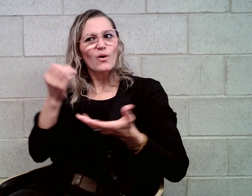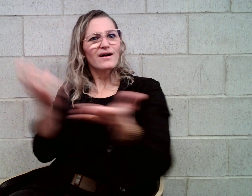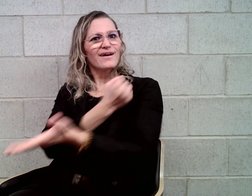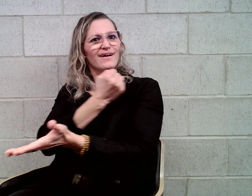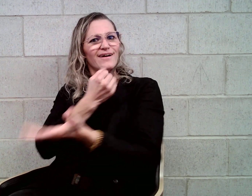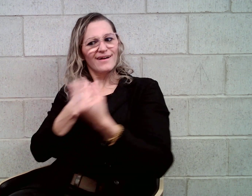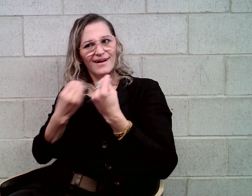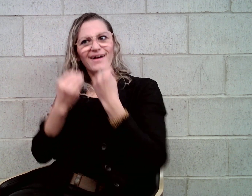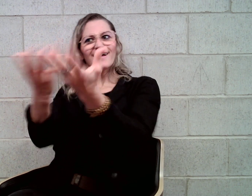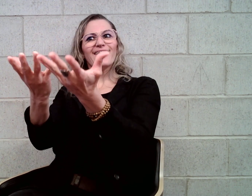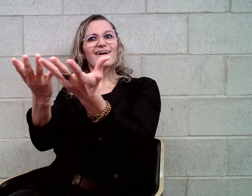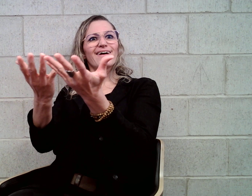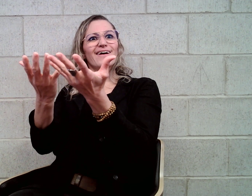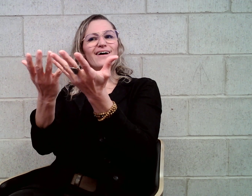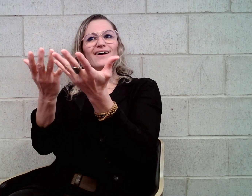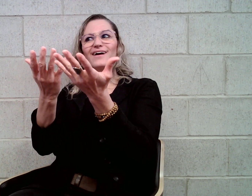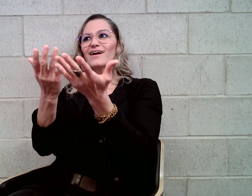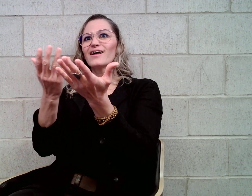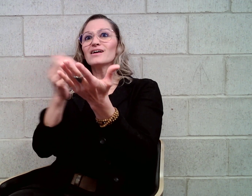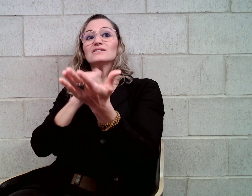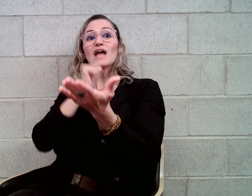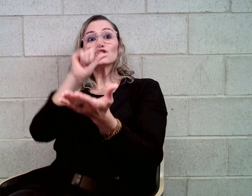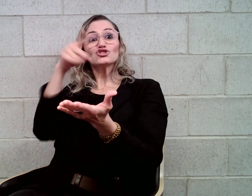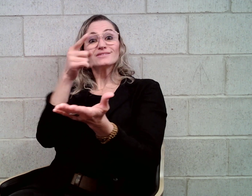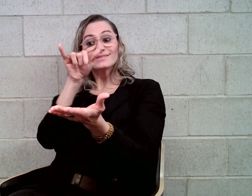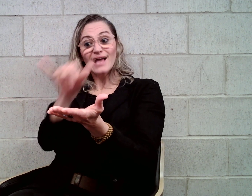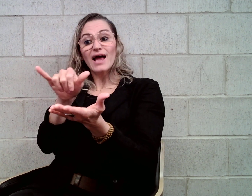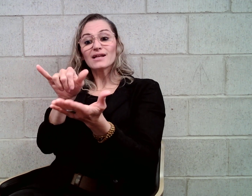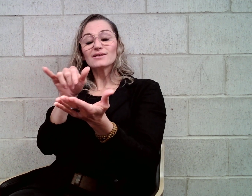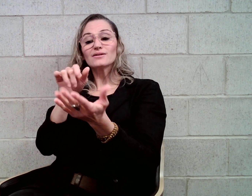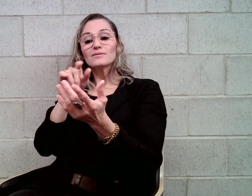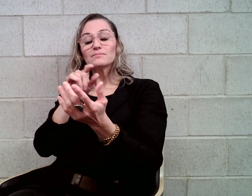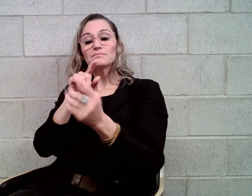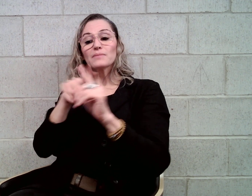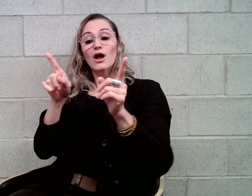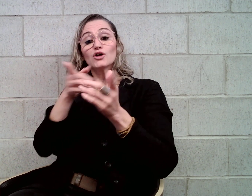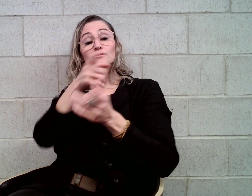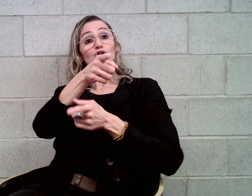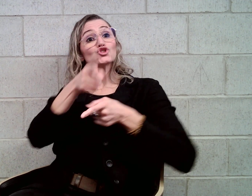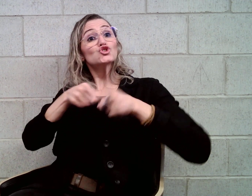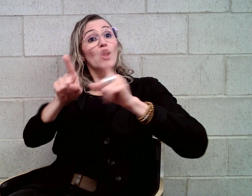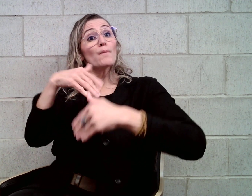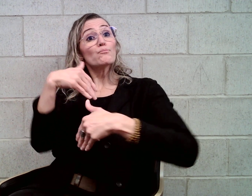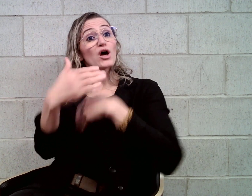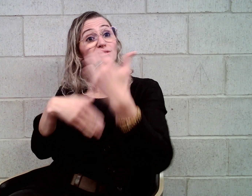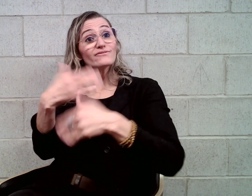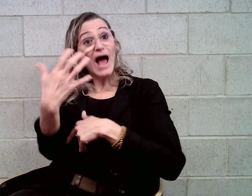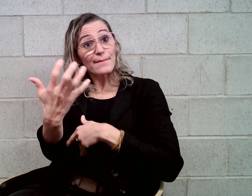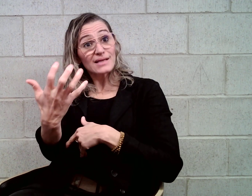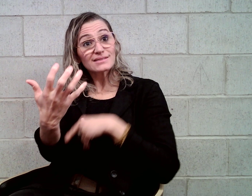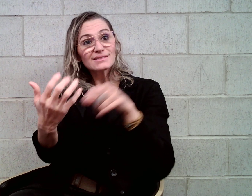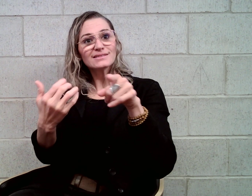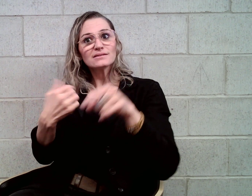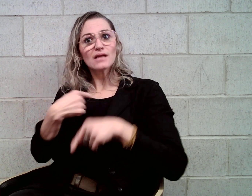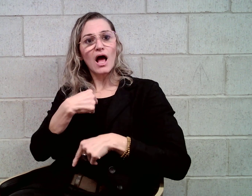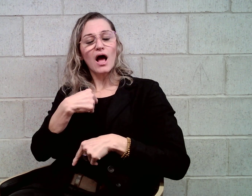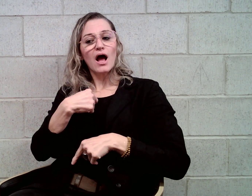has given deaf people the opportunity to be exposed to Shakespeare in a way that they never would have before. So during the process of